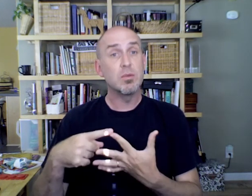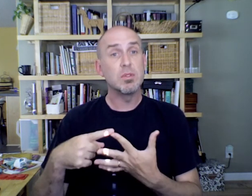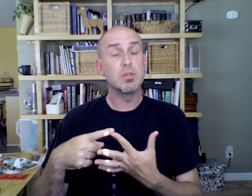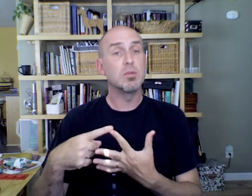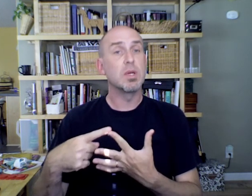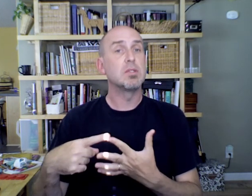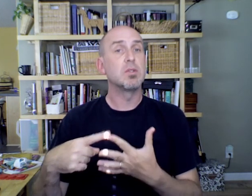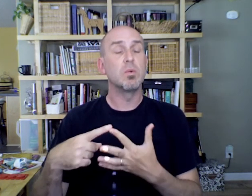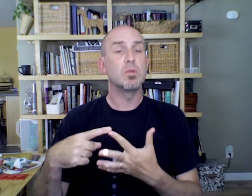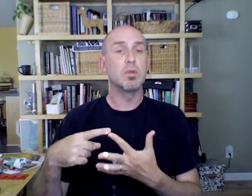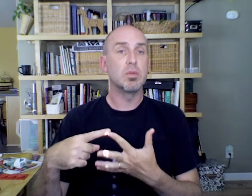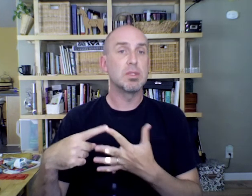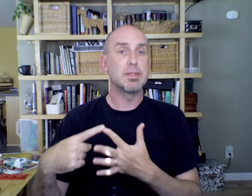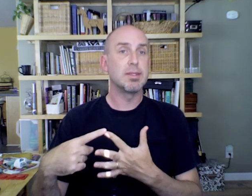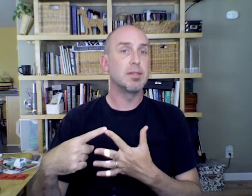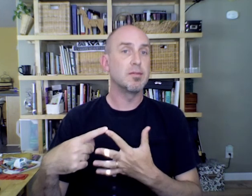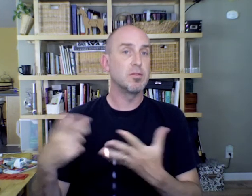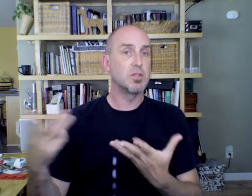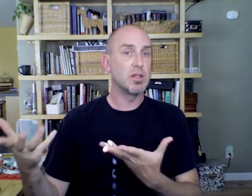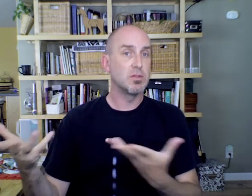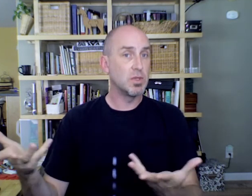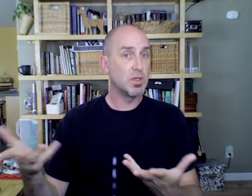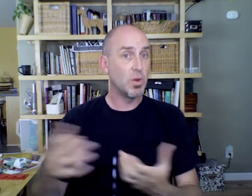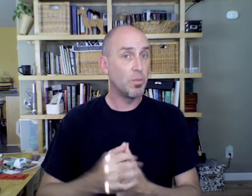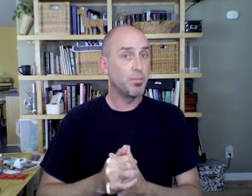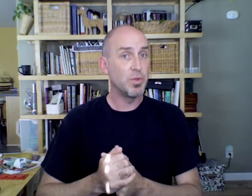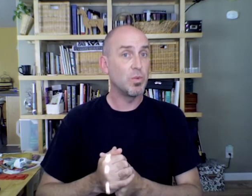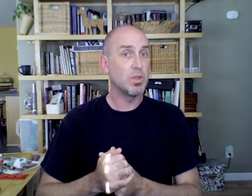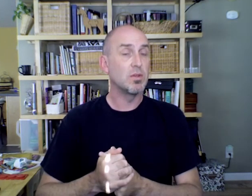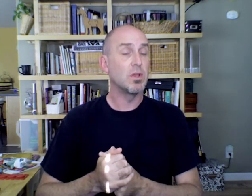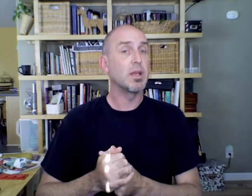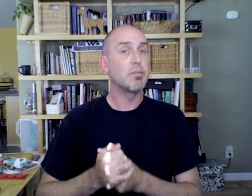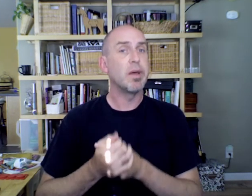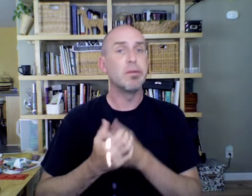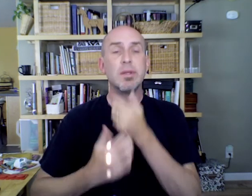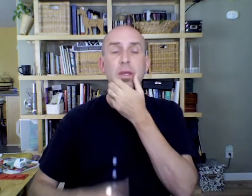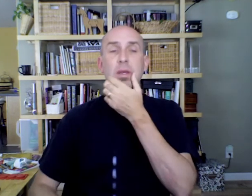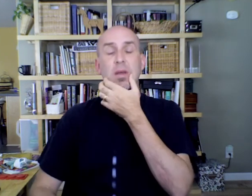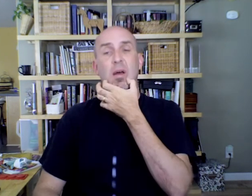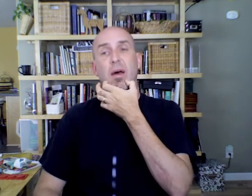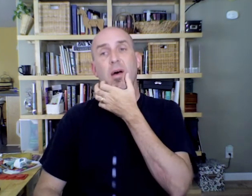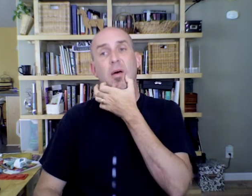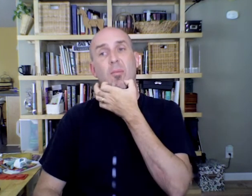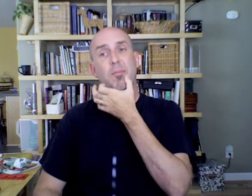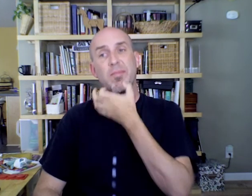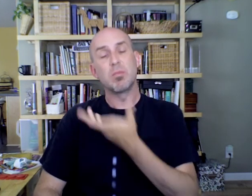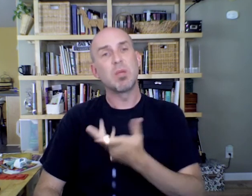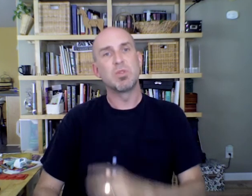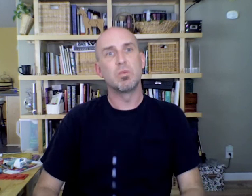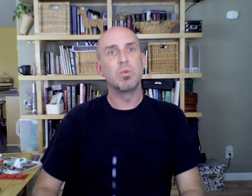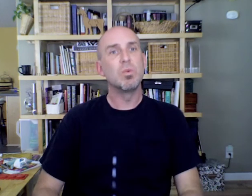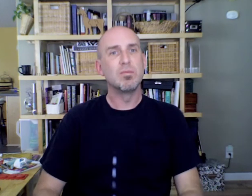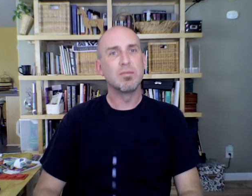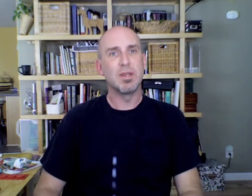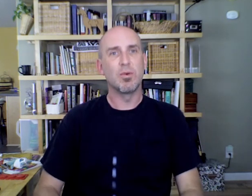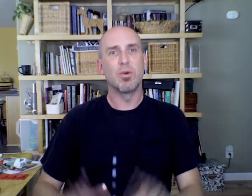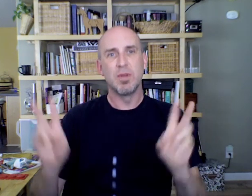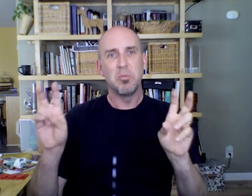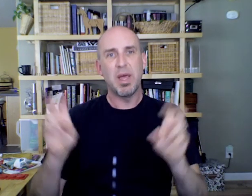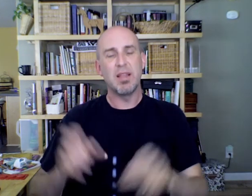that you guys know and you're able to see if your child's doing it at home, what they're talking about. Sometimes the rude, or bad